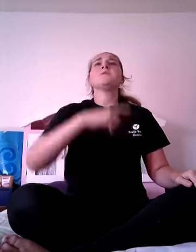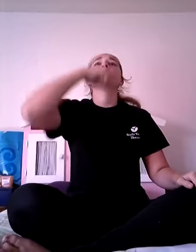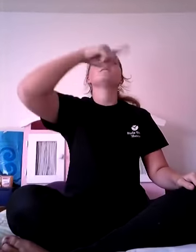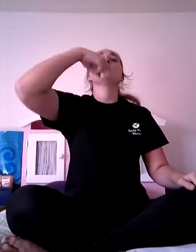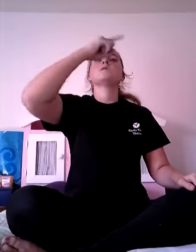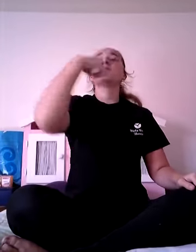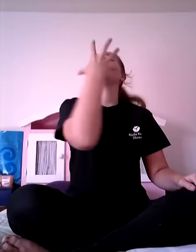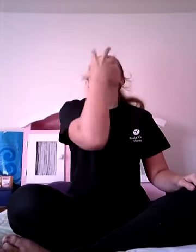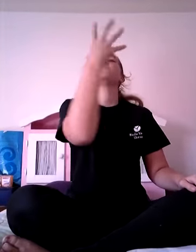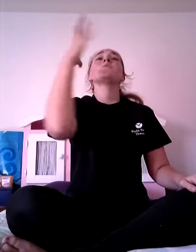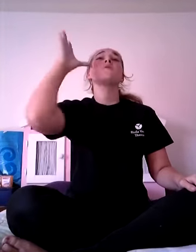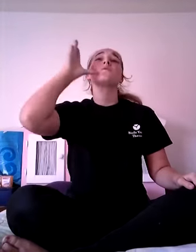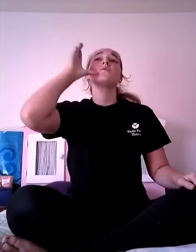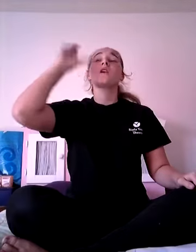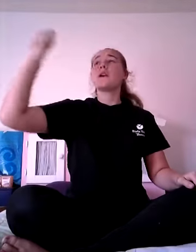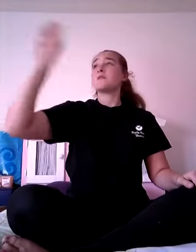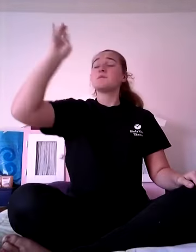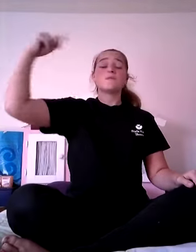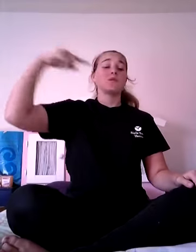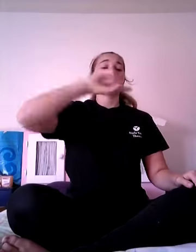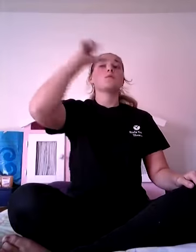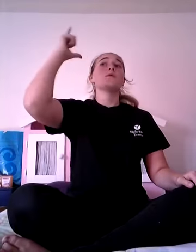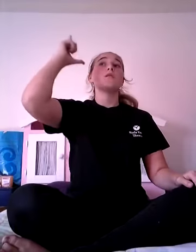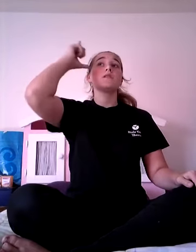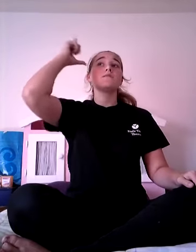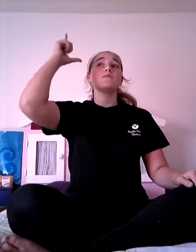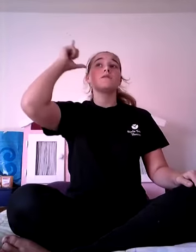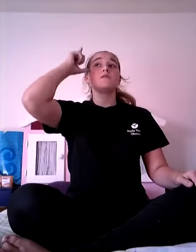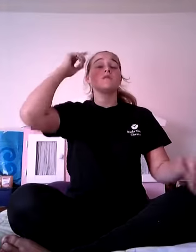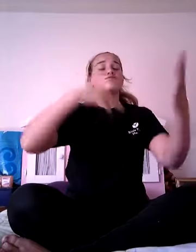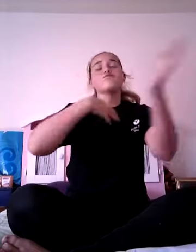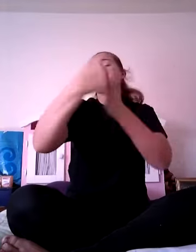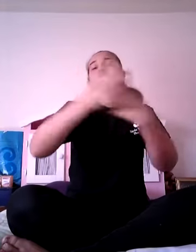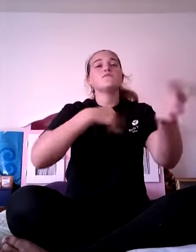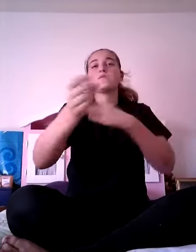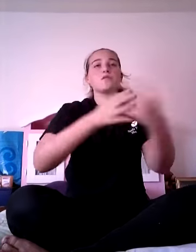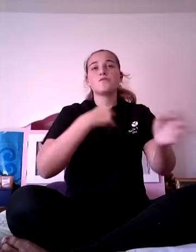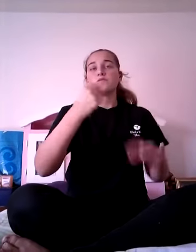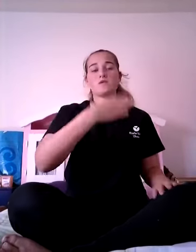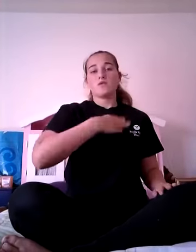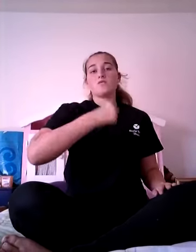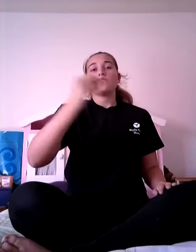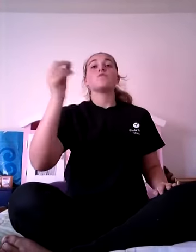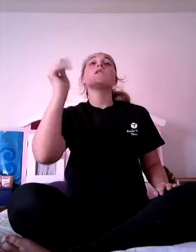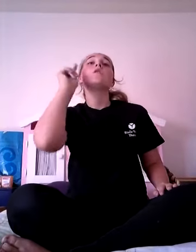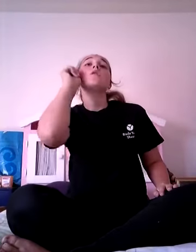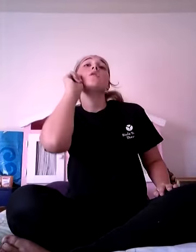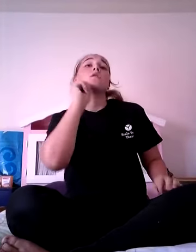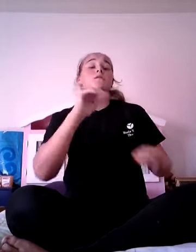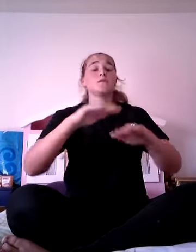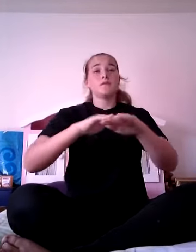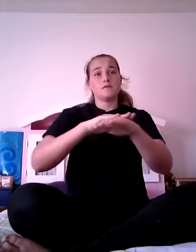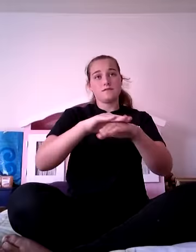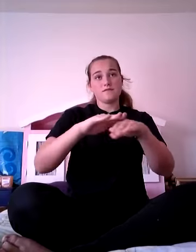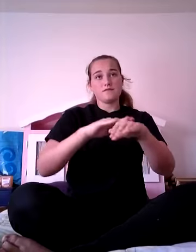never hear the wolf cry to the blue corn moon Or whether we are one or how to spin